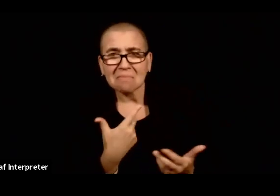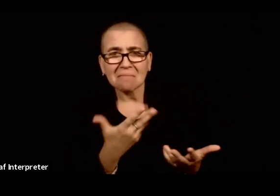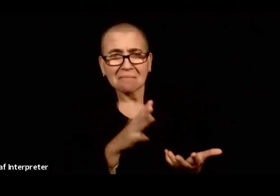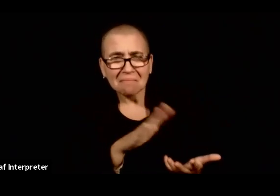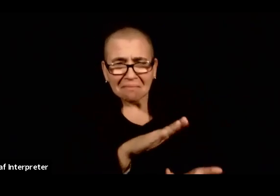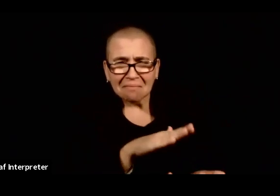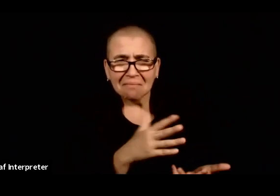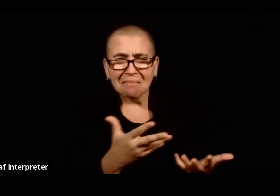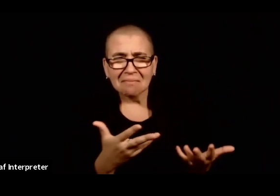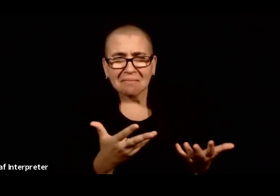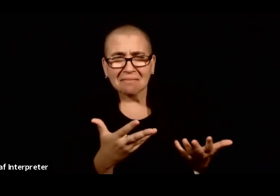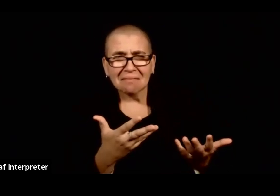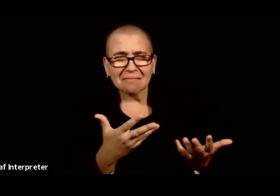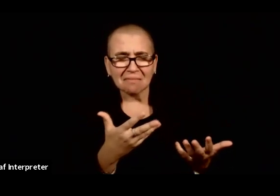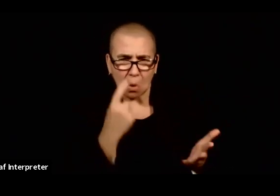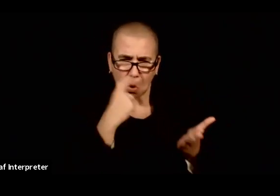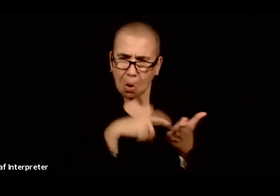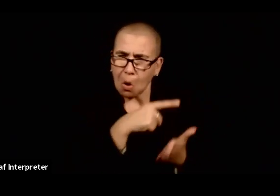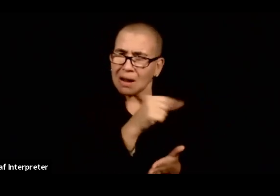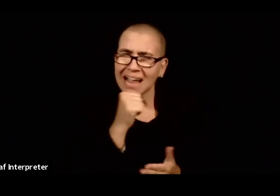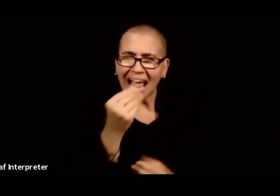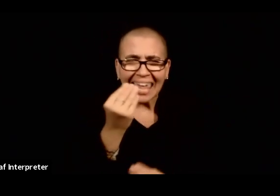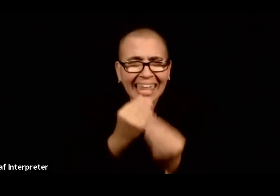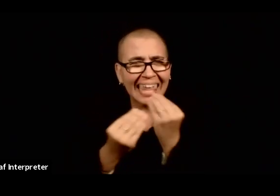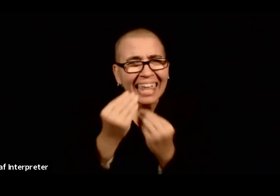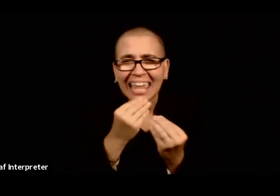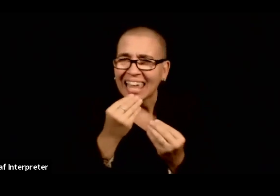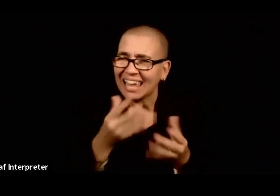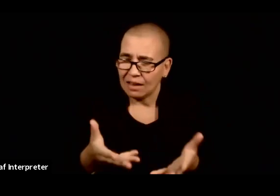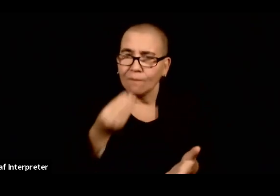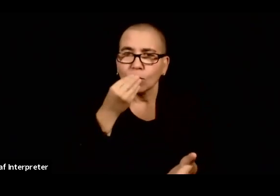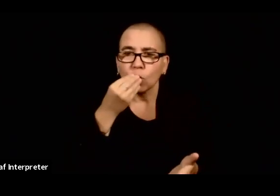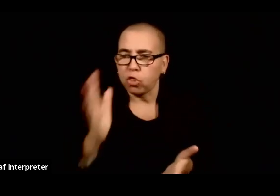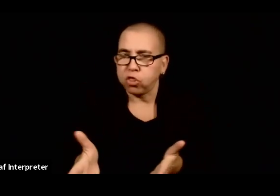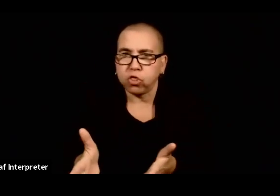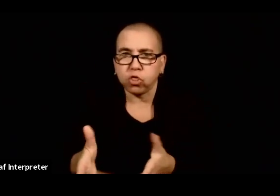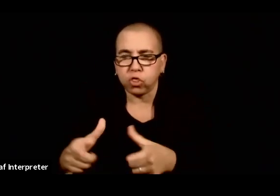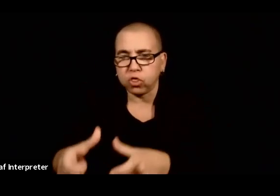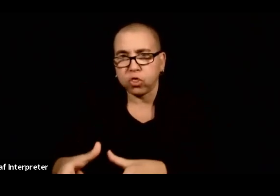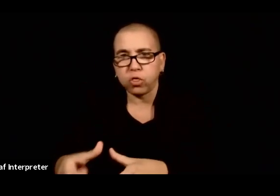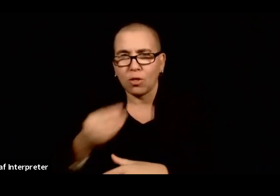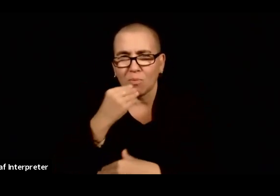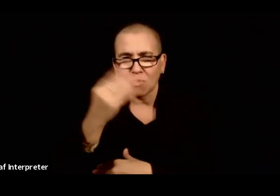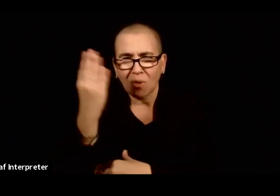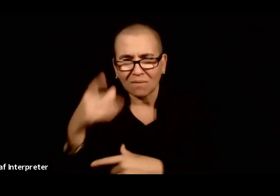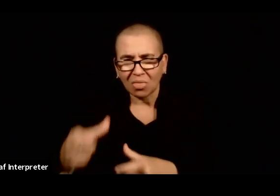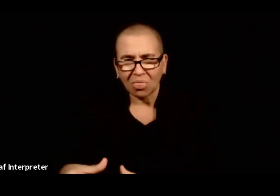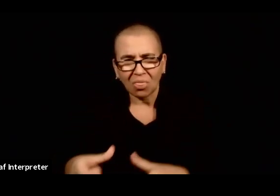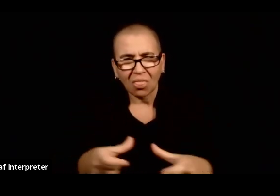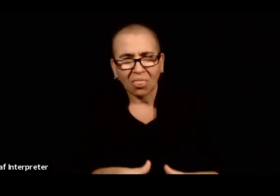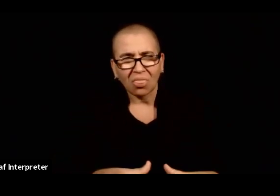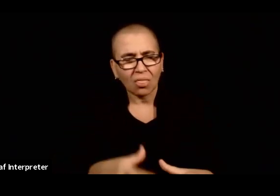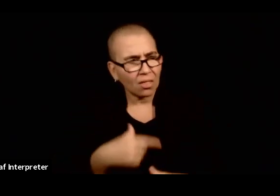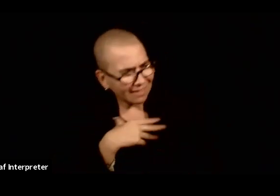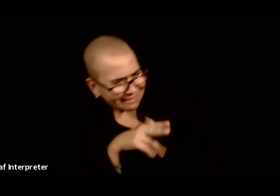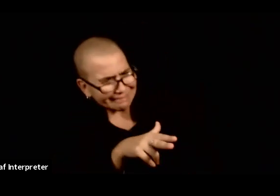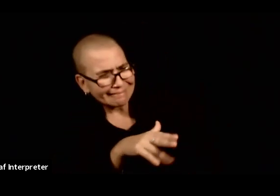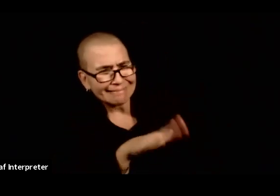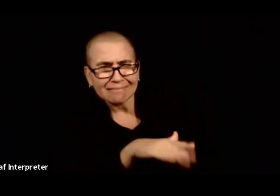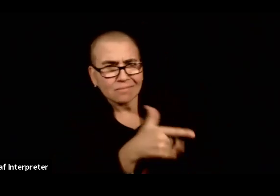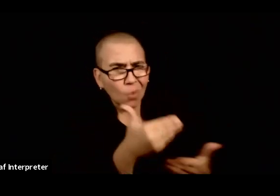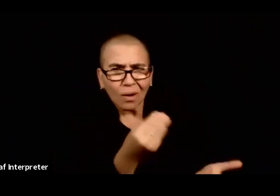her breakfast. She commented that it was dirty. I told her it was just cinnamon, and so she ate it. I also noticed her